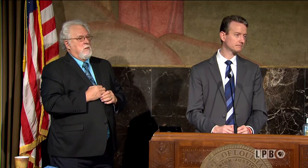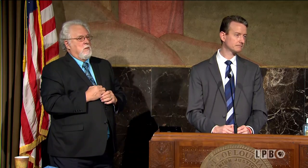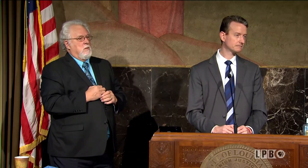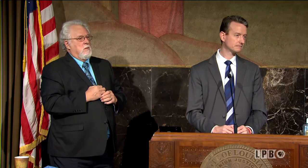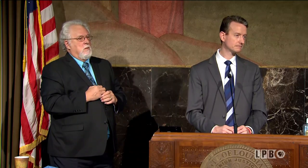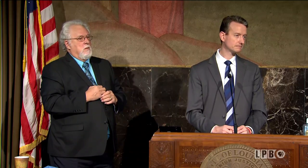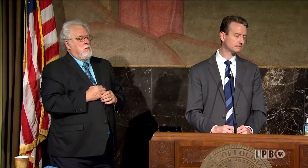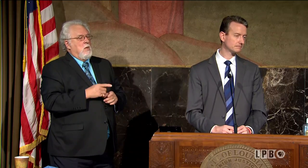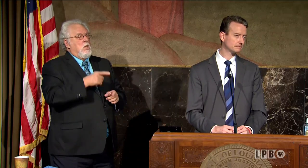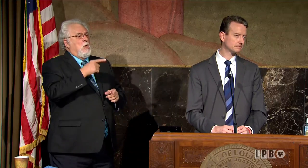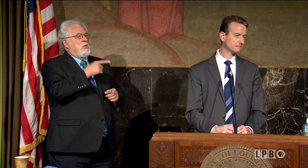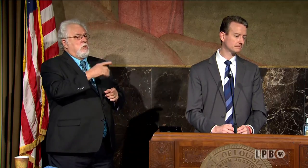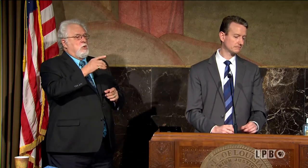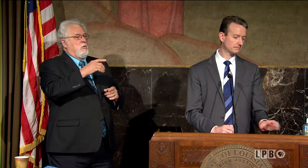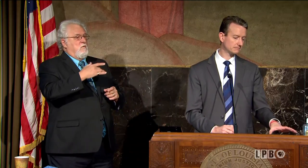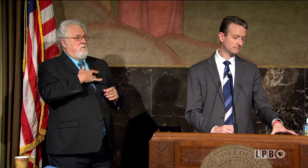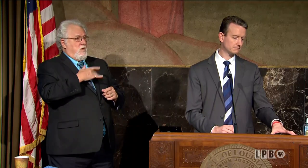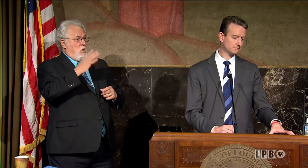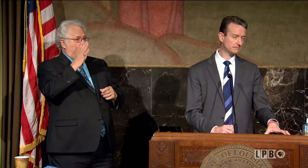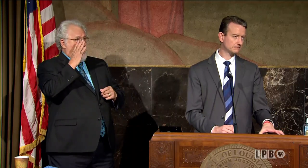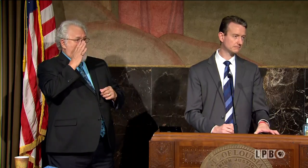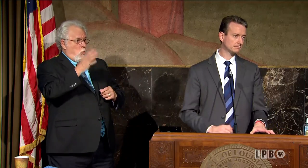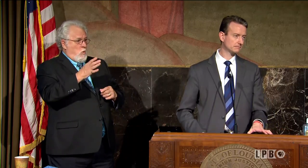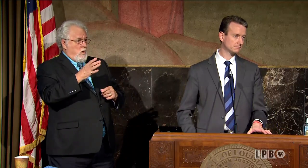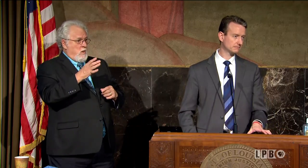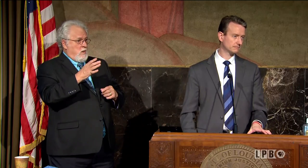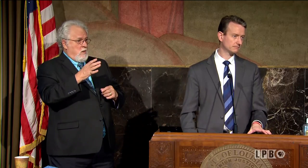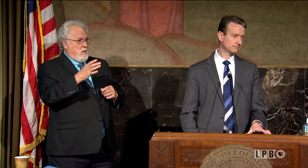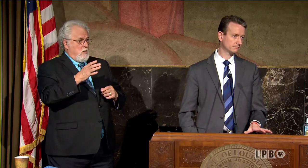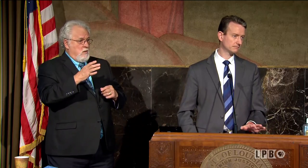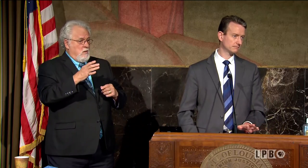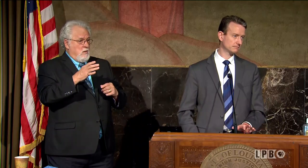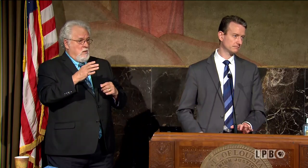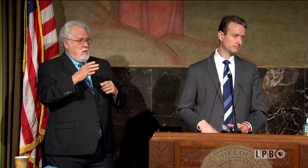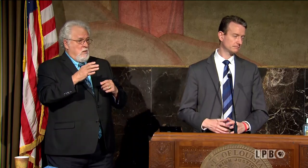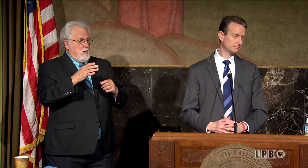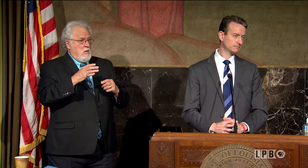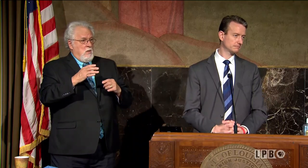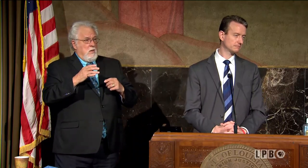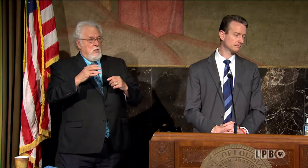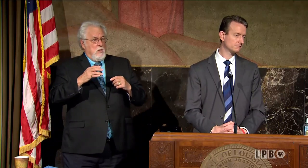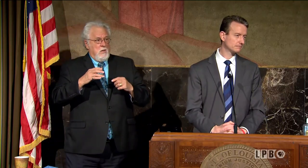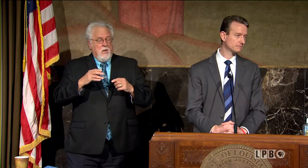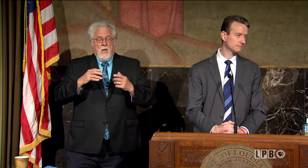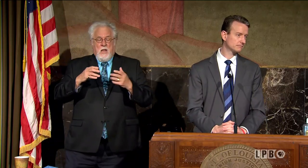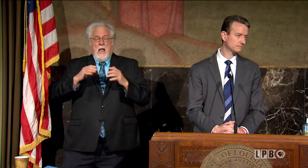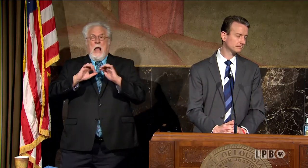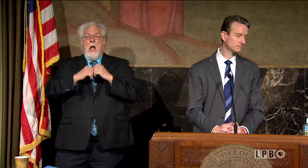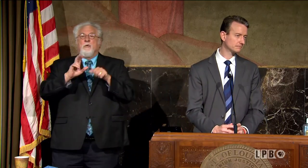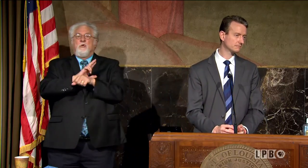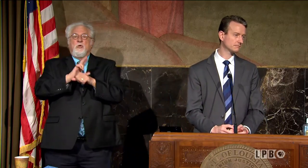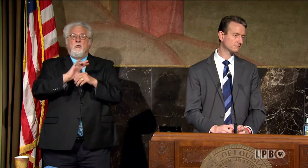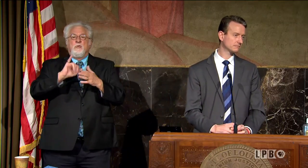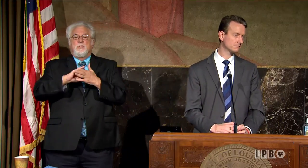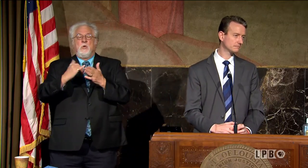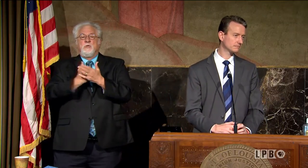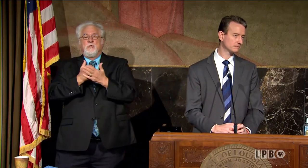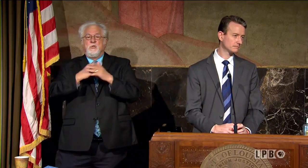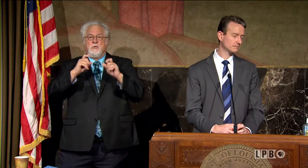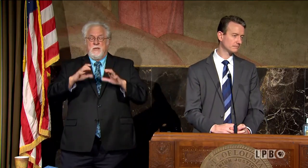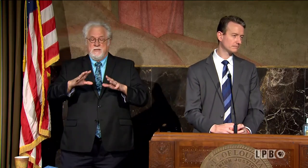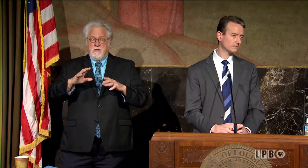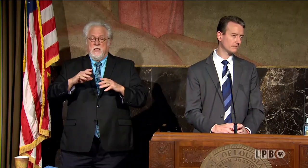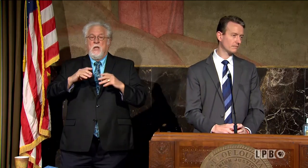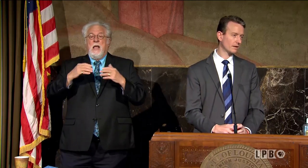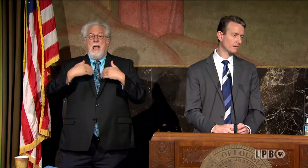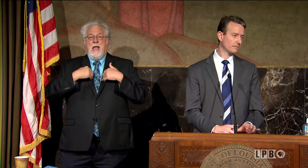would prioritize how y'all use those tests in particular, whether it be for nursing home residents or prisons, or is there